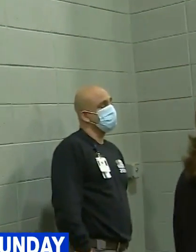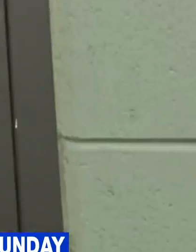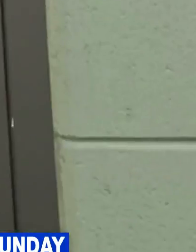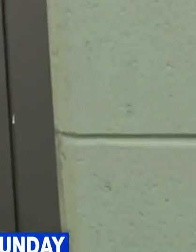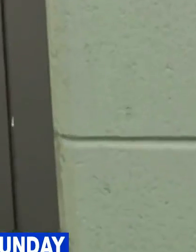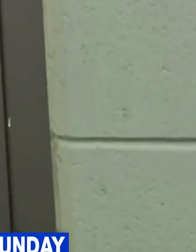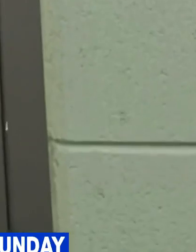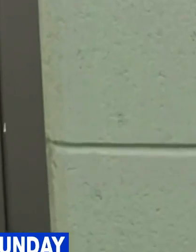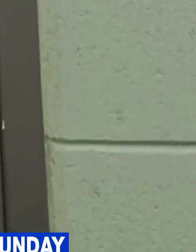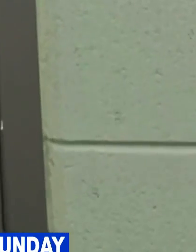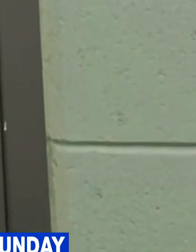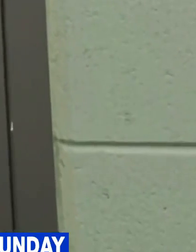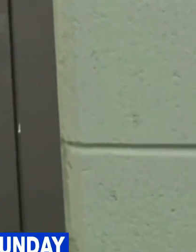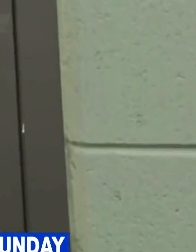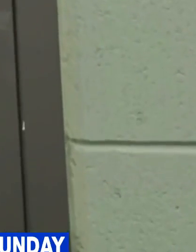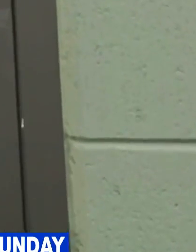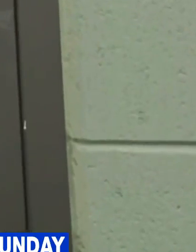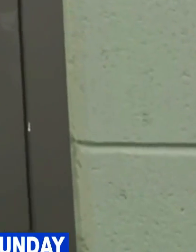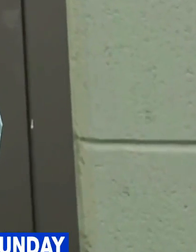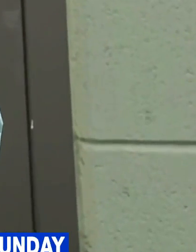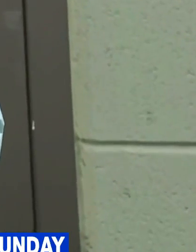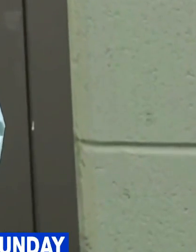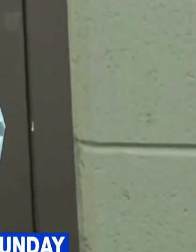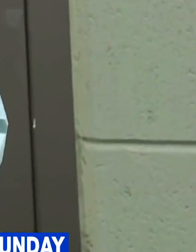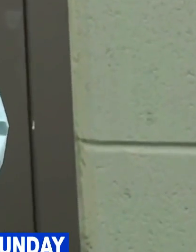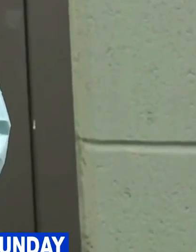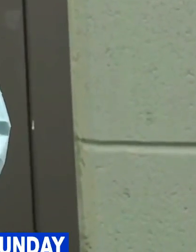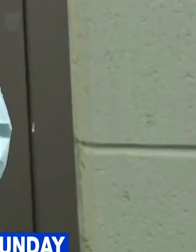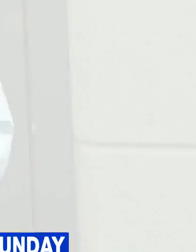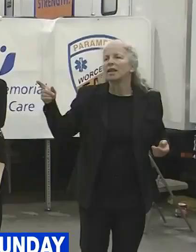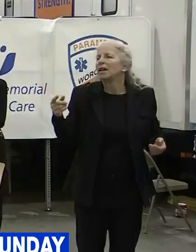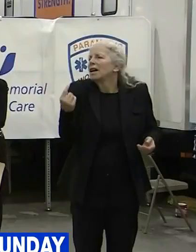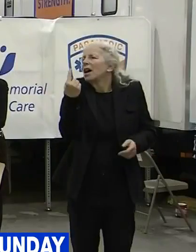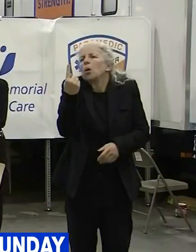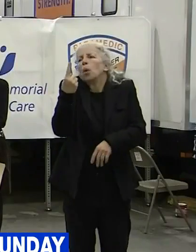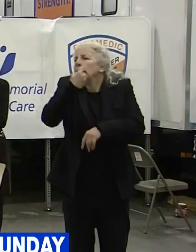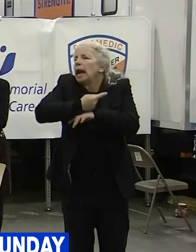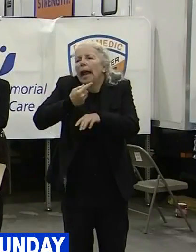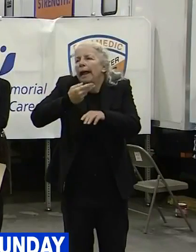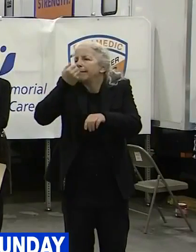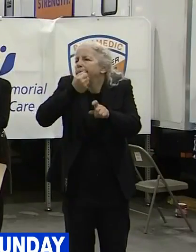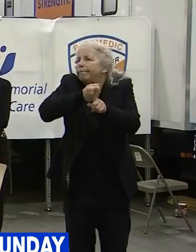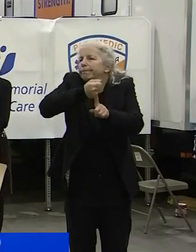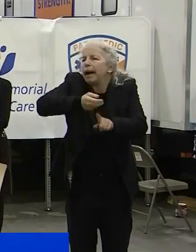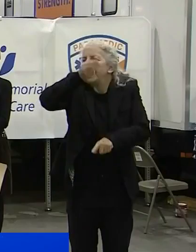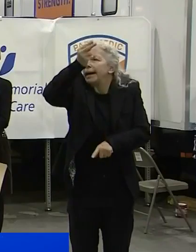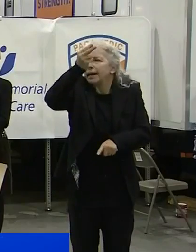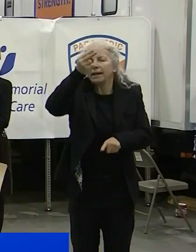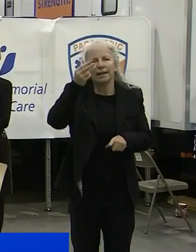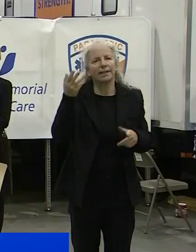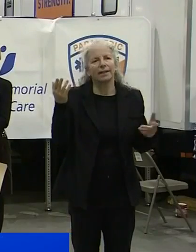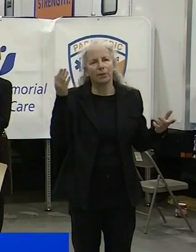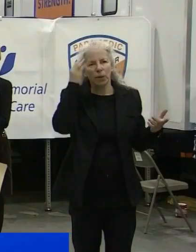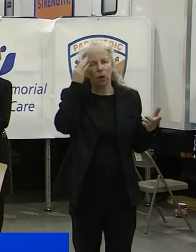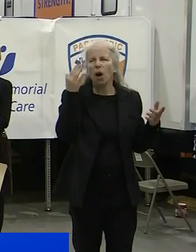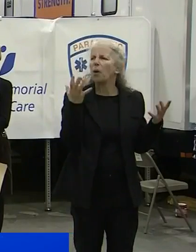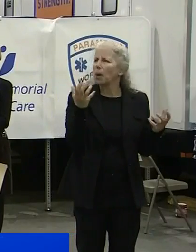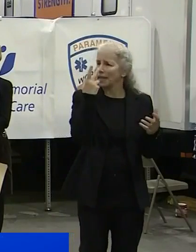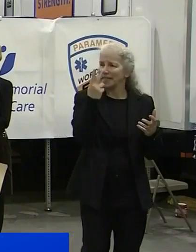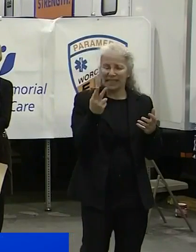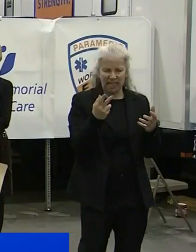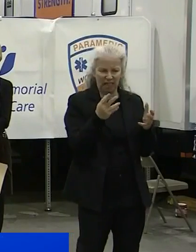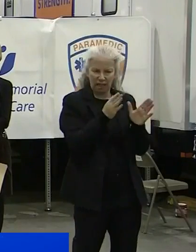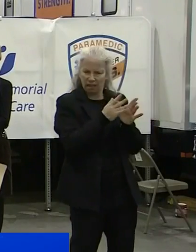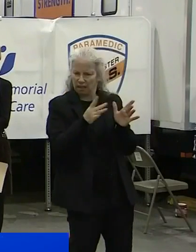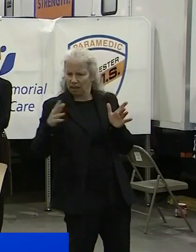most positive cases in a single day on Wednesday. We generally speaking have said before that we need to see more than one